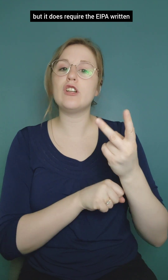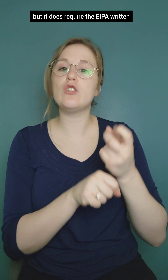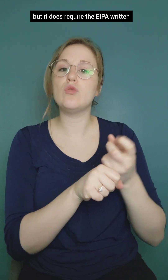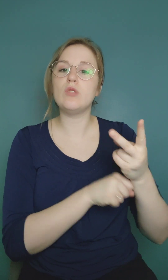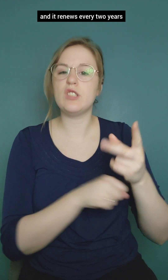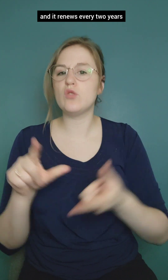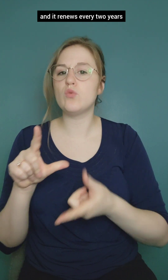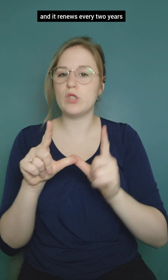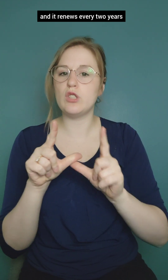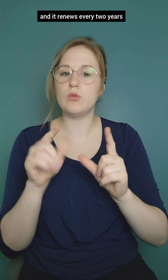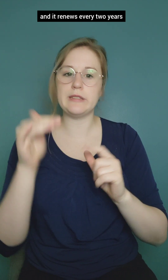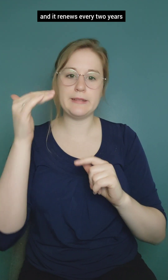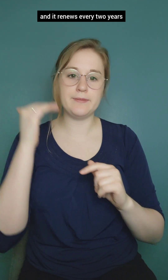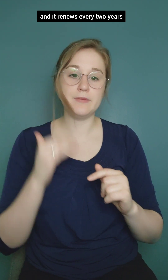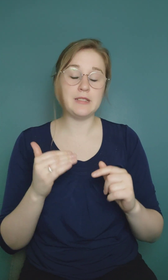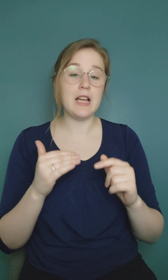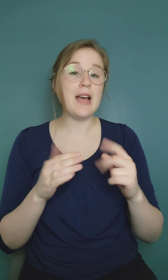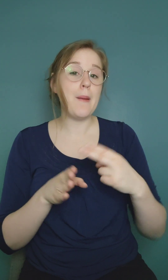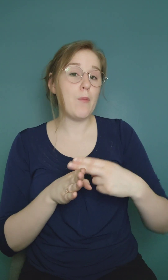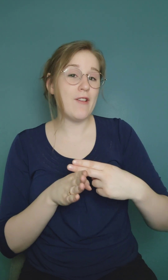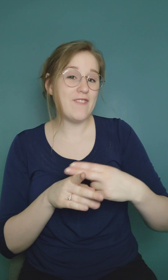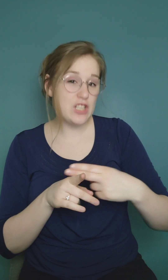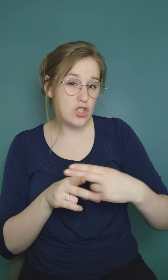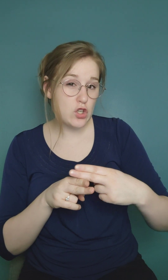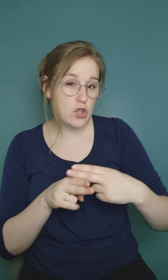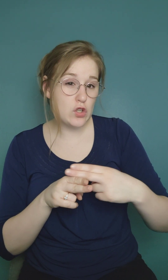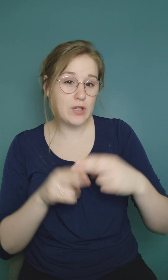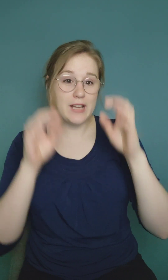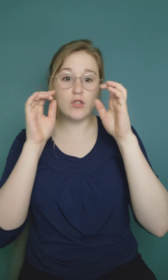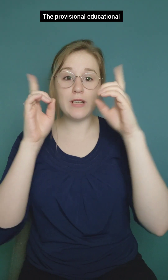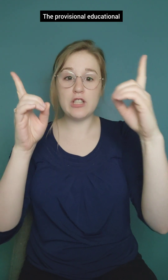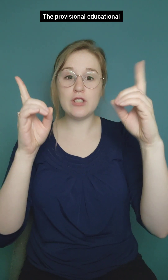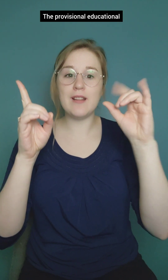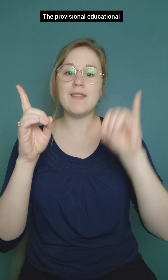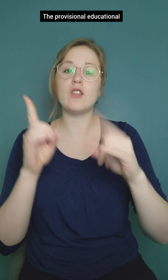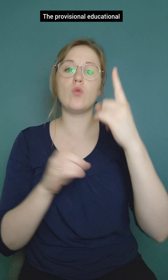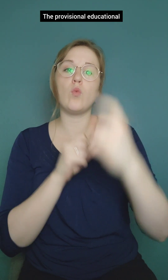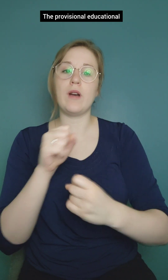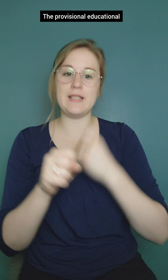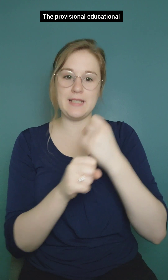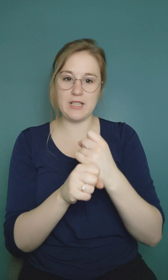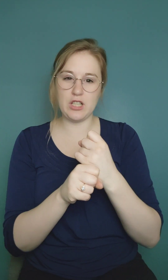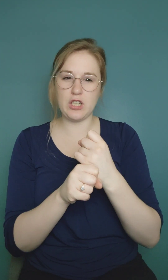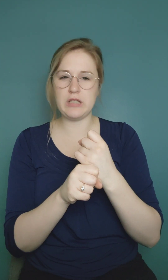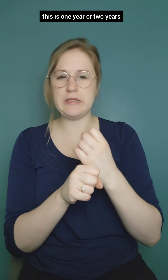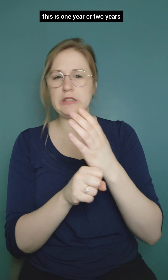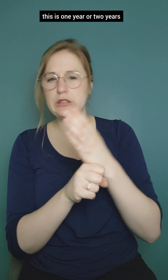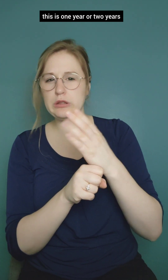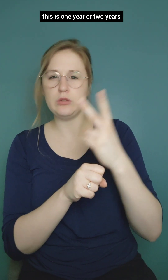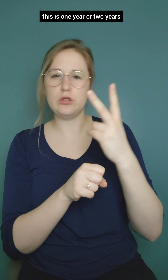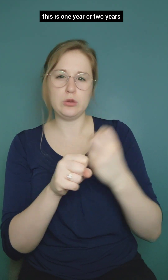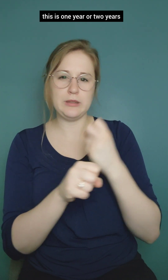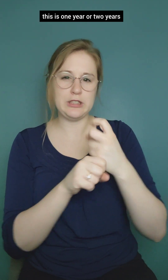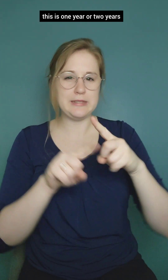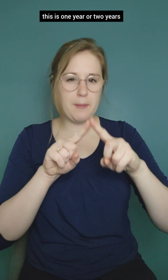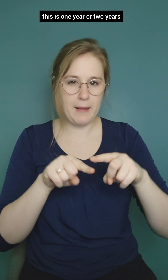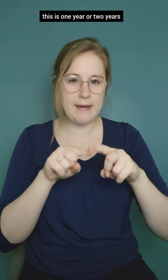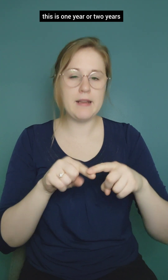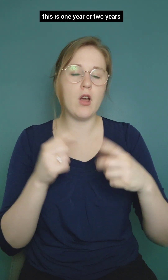written, and it renews every 2 years. The provisional educational, this is 1 year or 2 years,